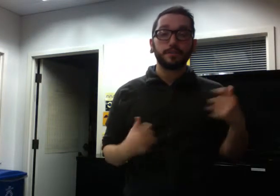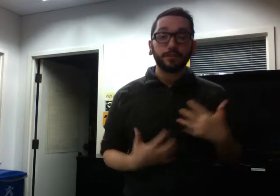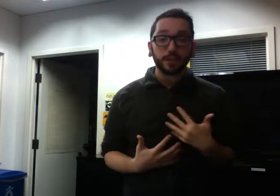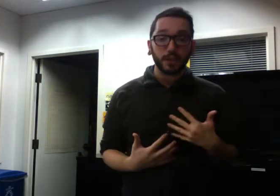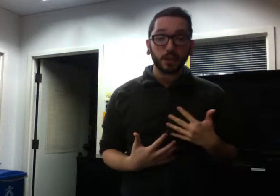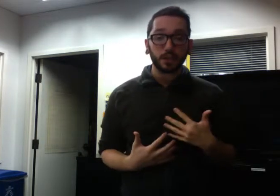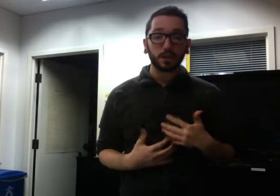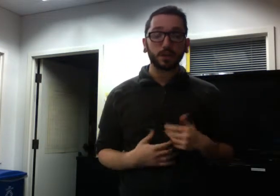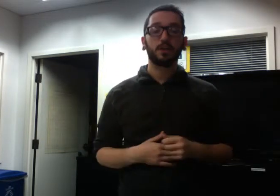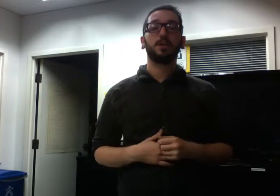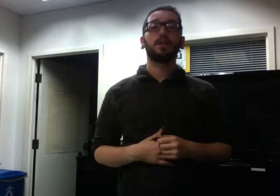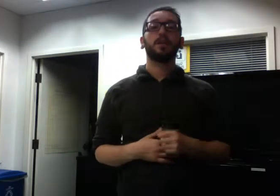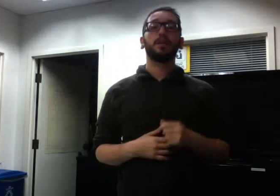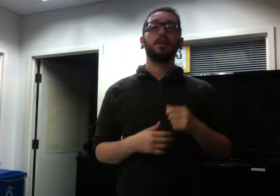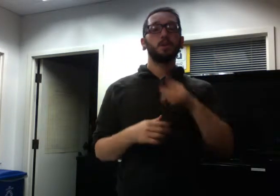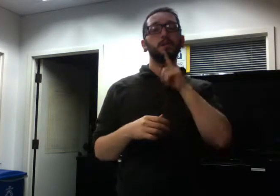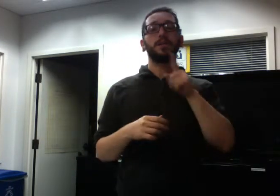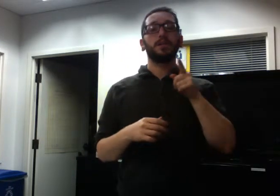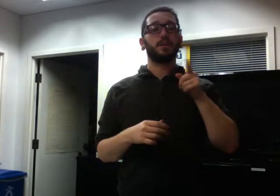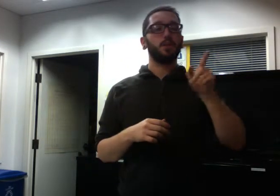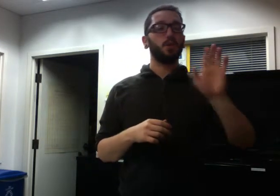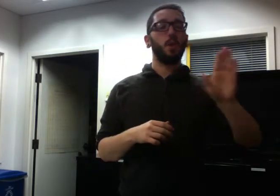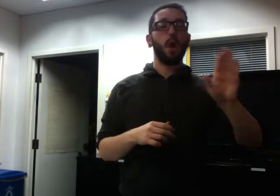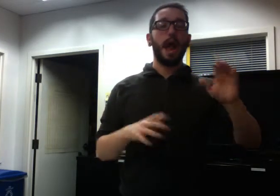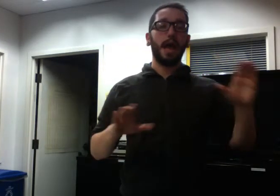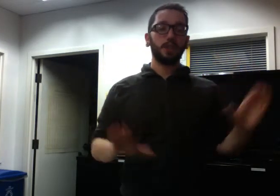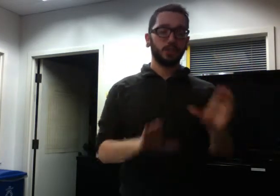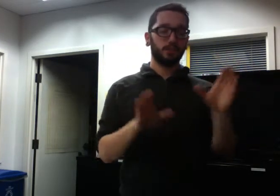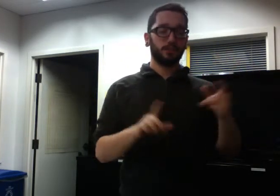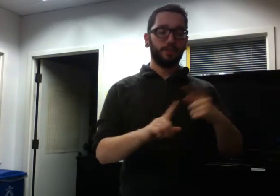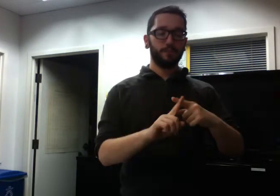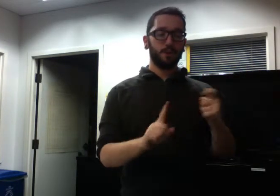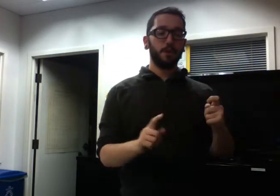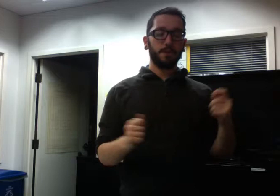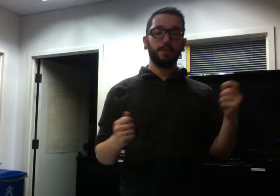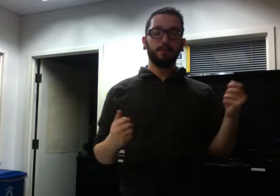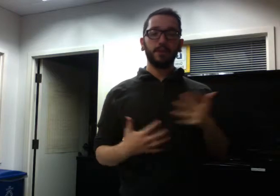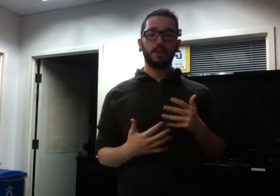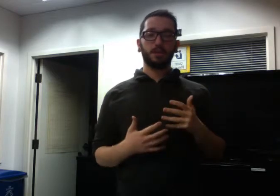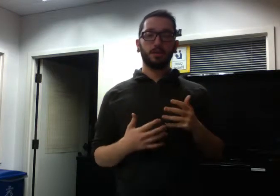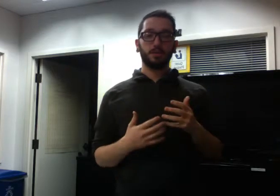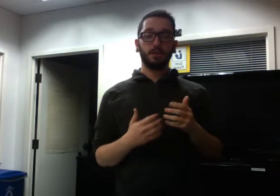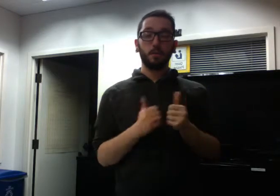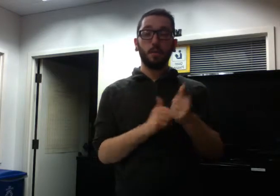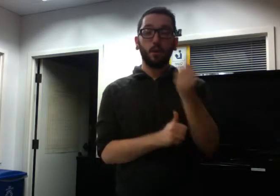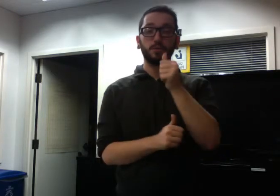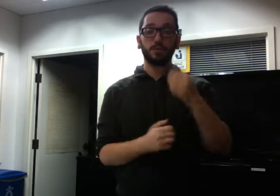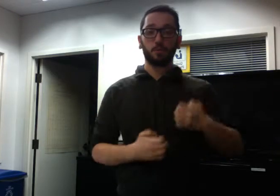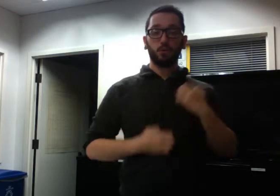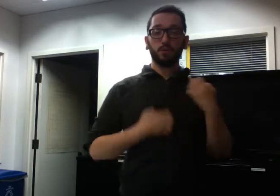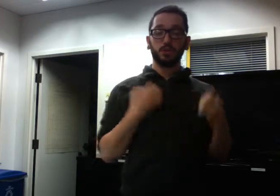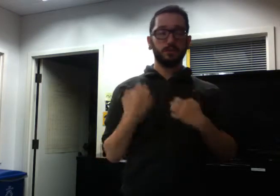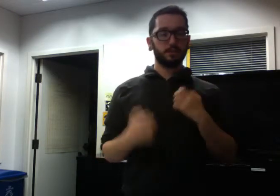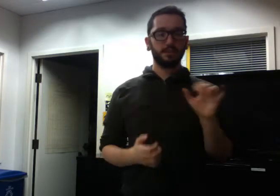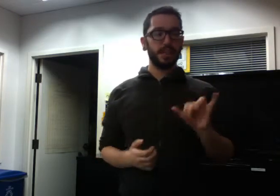in fear, as most negative emotions are. Fear is the biggest inhibitor of us acting upon